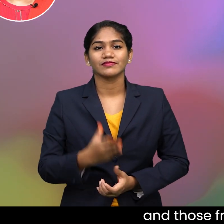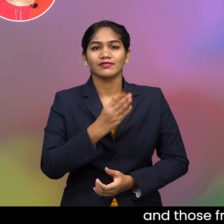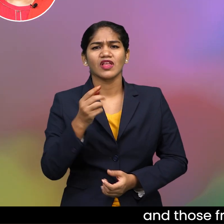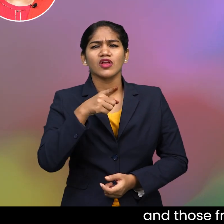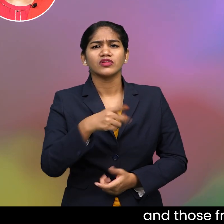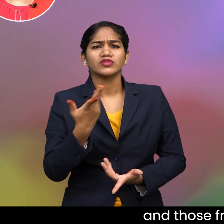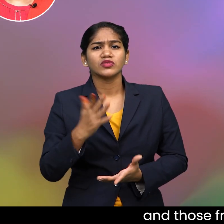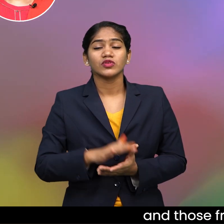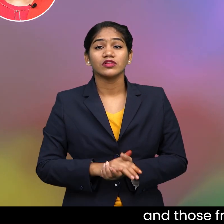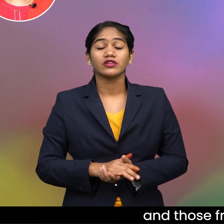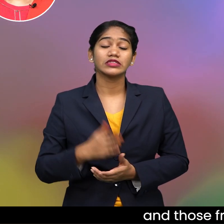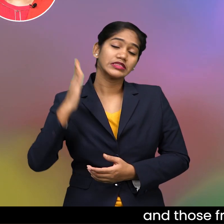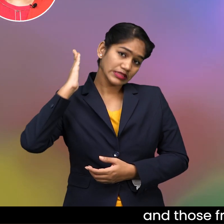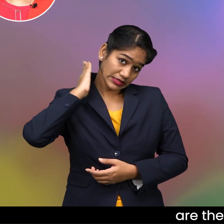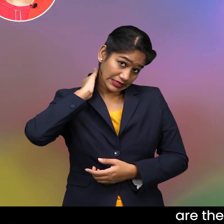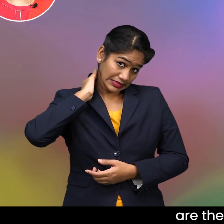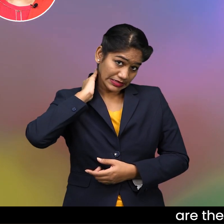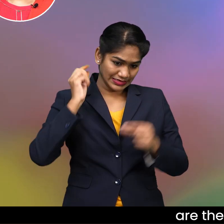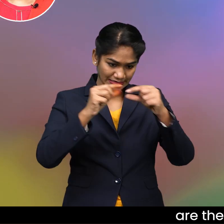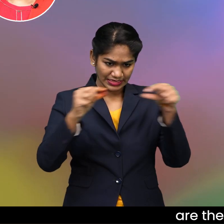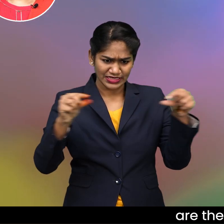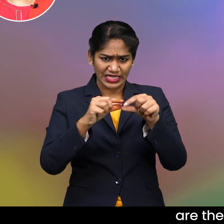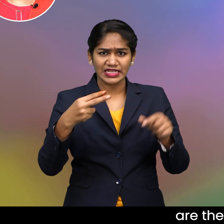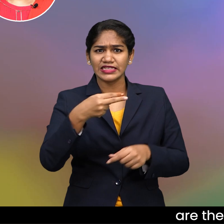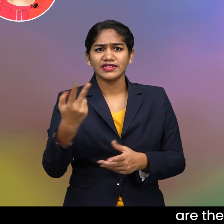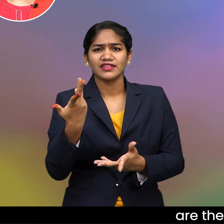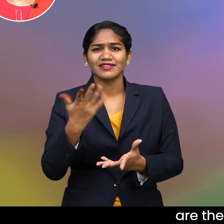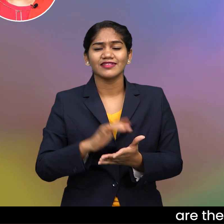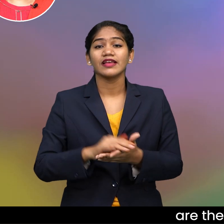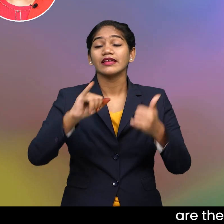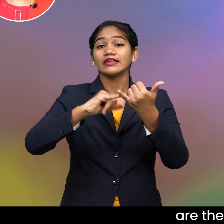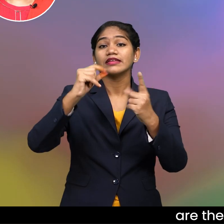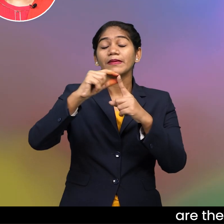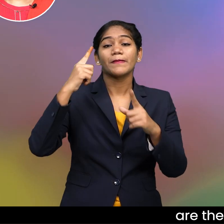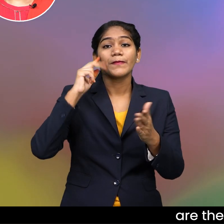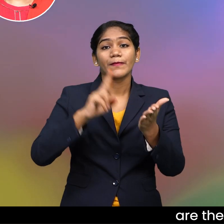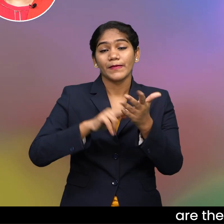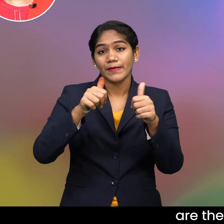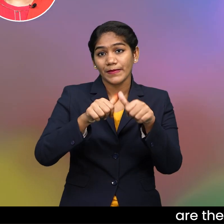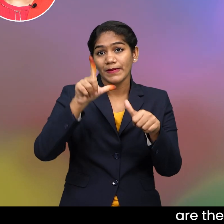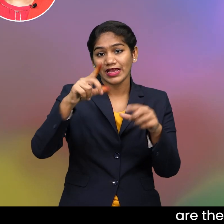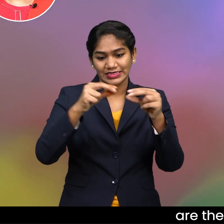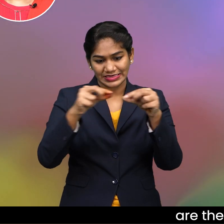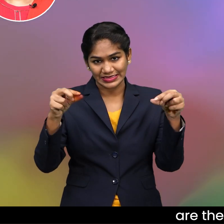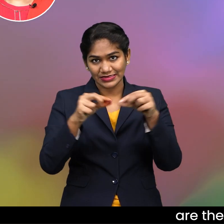and those from the spinal cord are the spinal nerves.